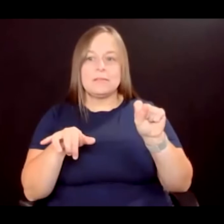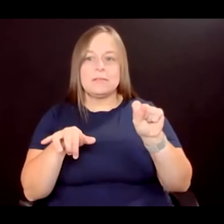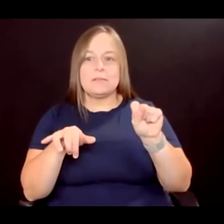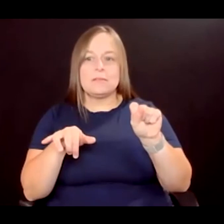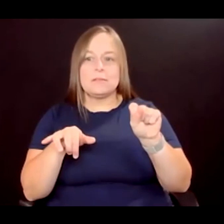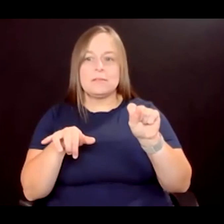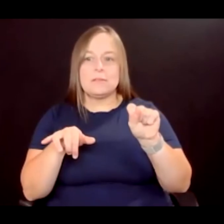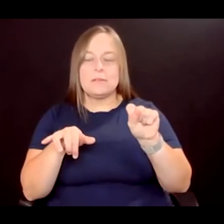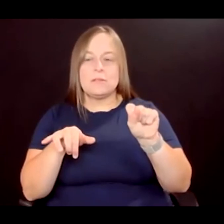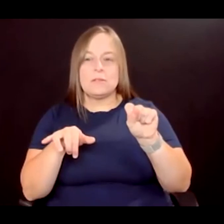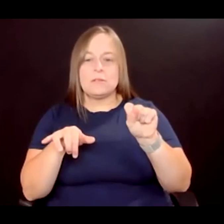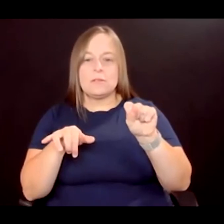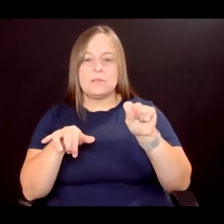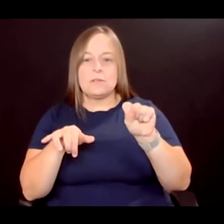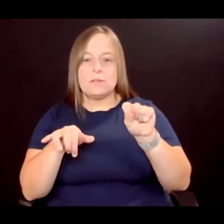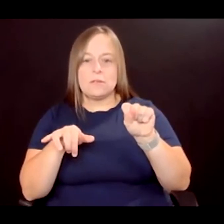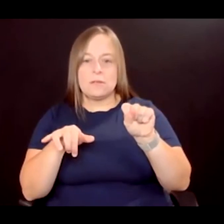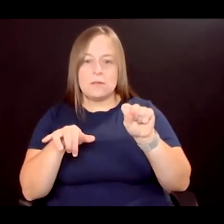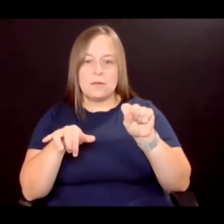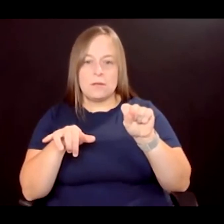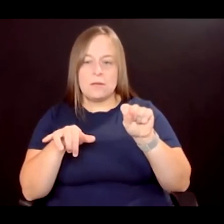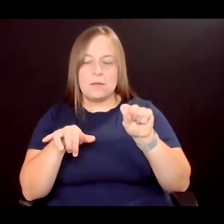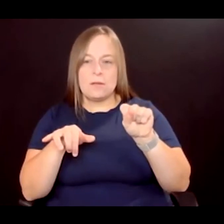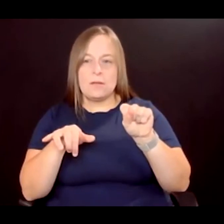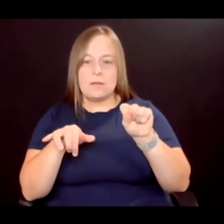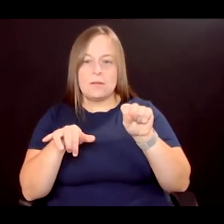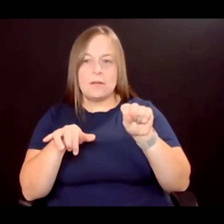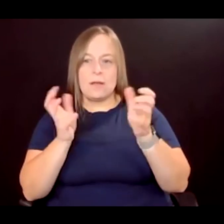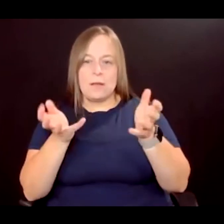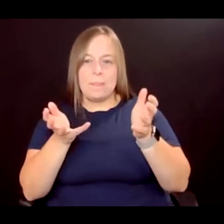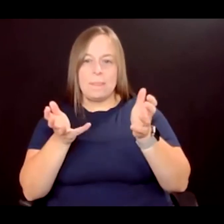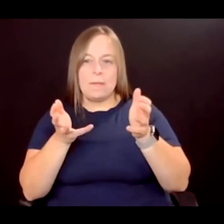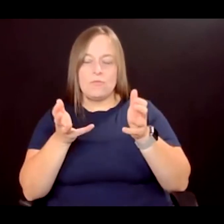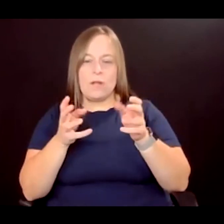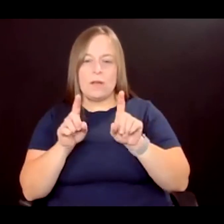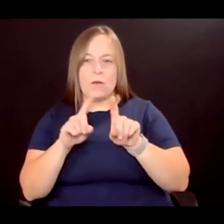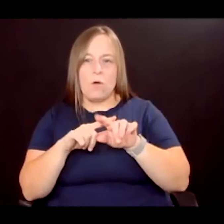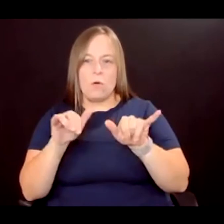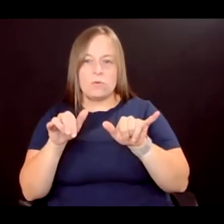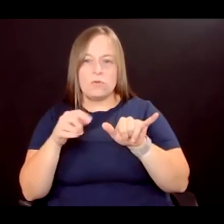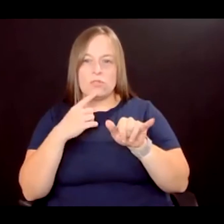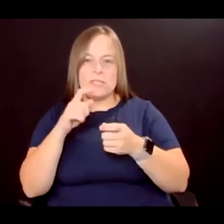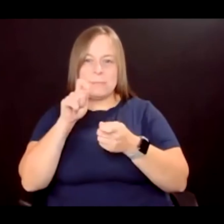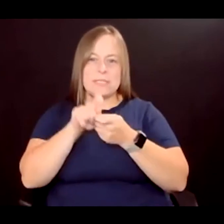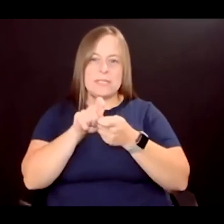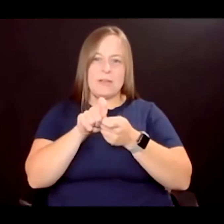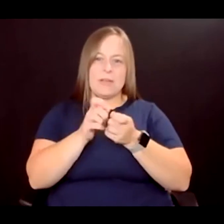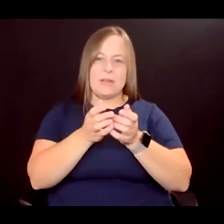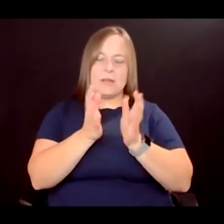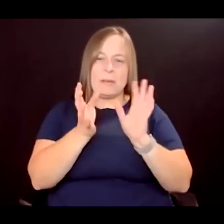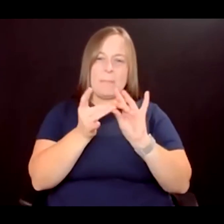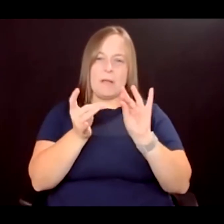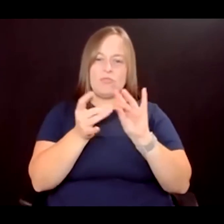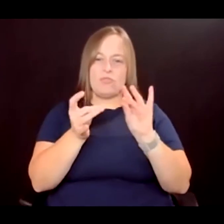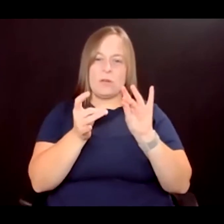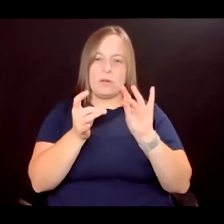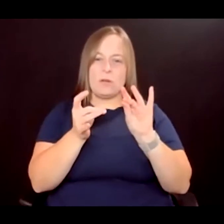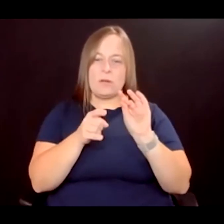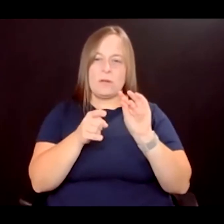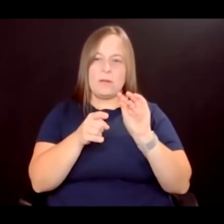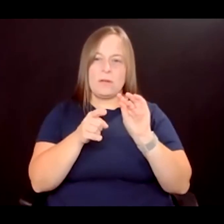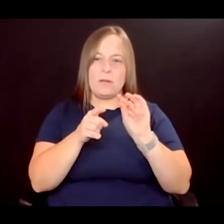see in the community that we would like the city to respond to. Some benefits of the program are that you do not have to try and